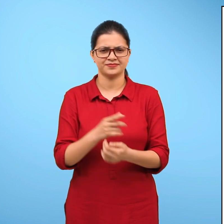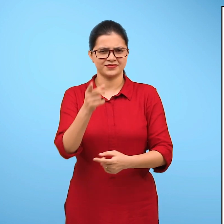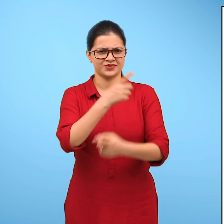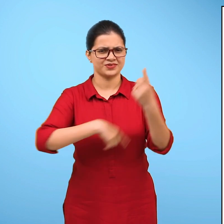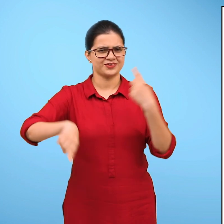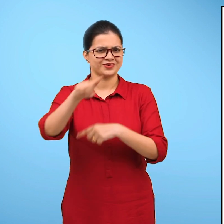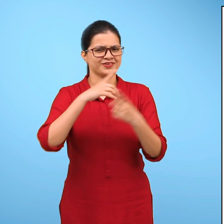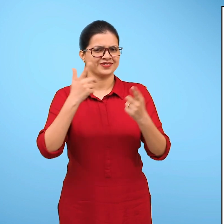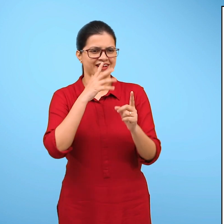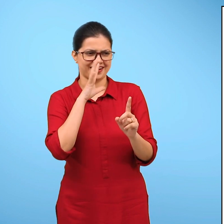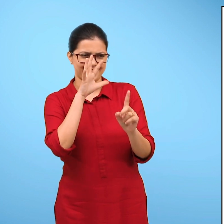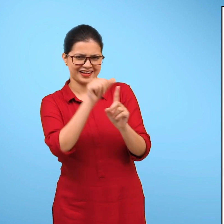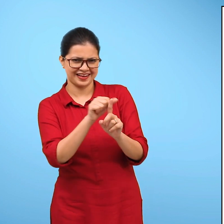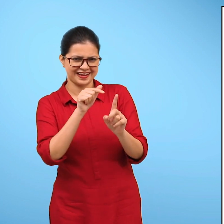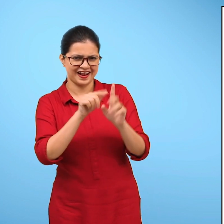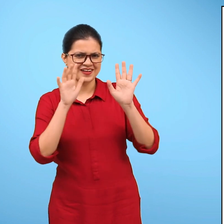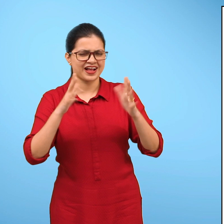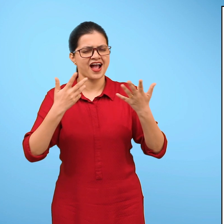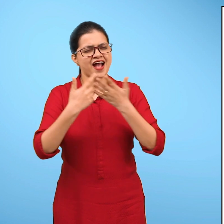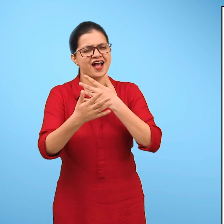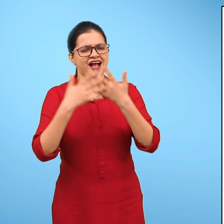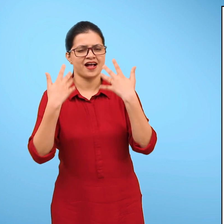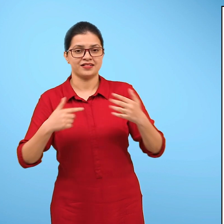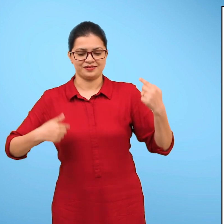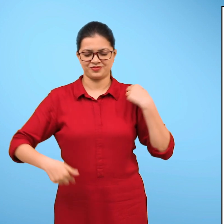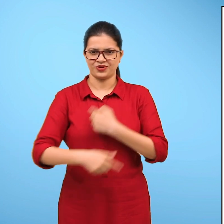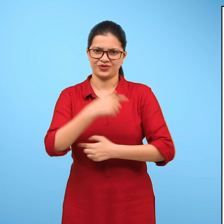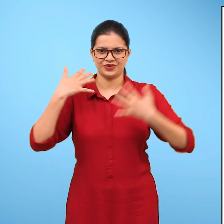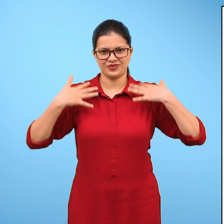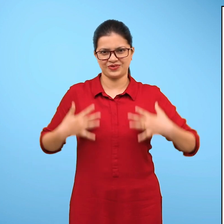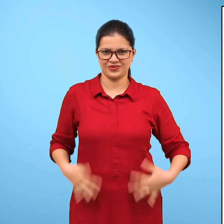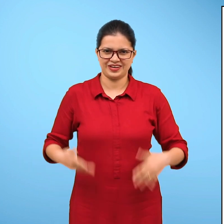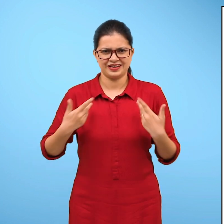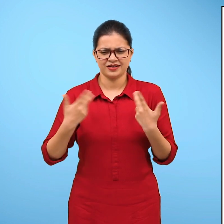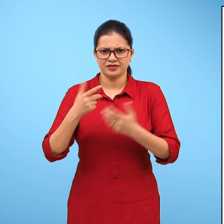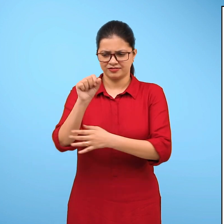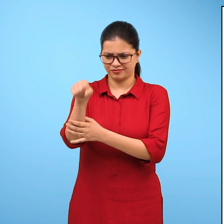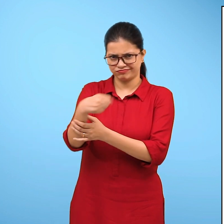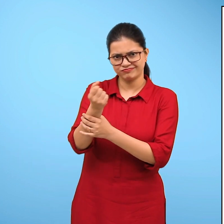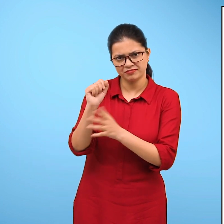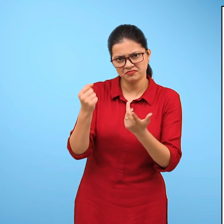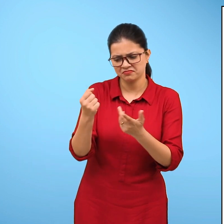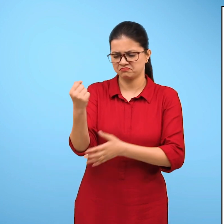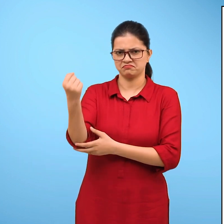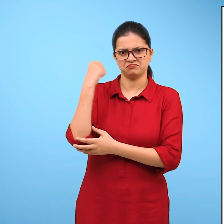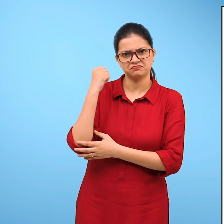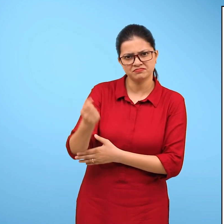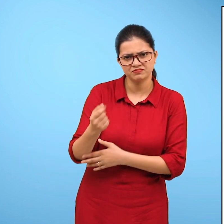Did you notice that we are able to bend or rotate our body in places where two parts of our body seem to be